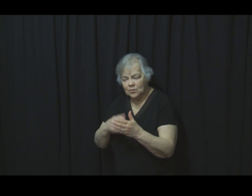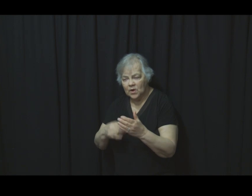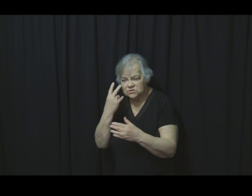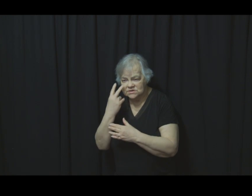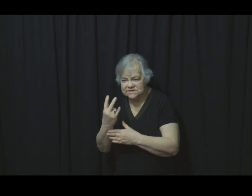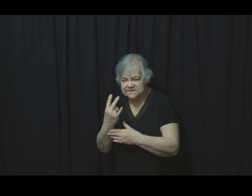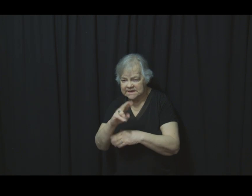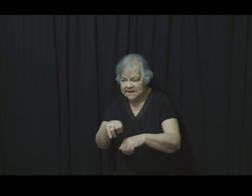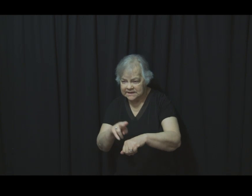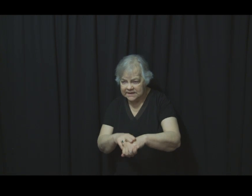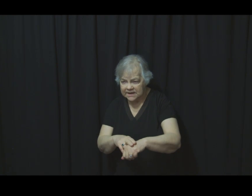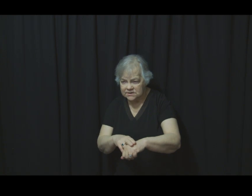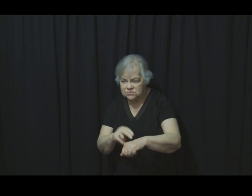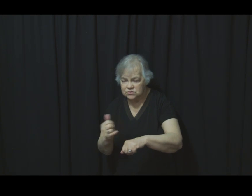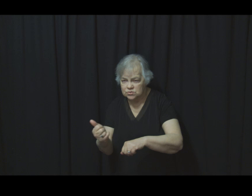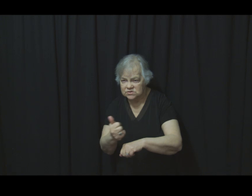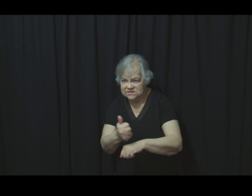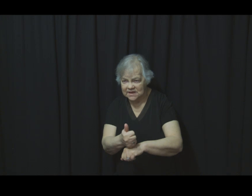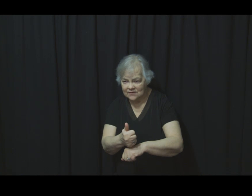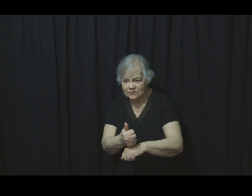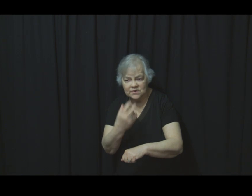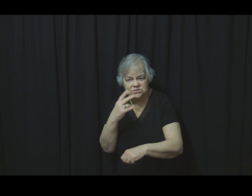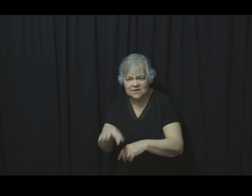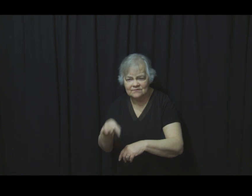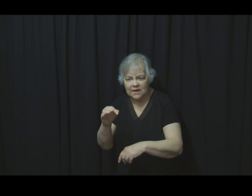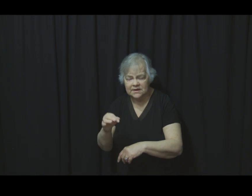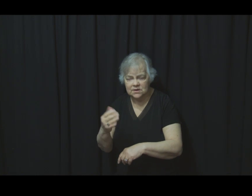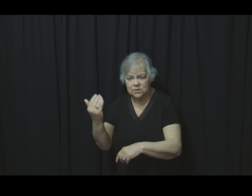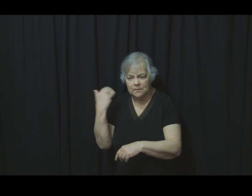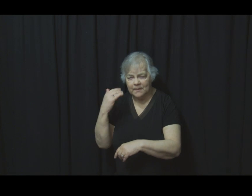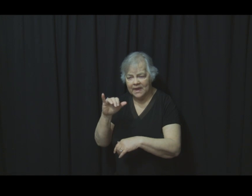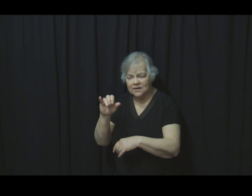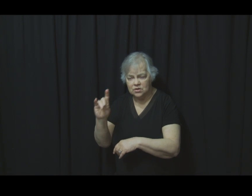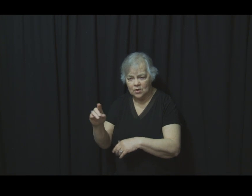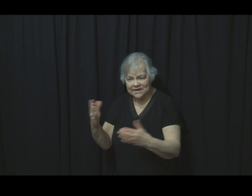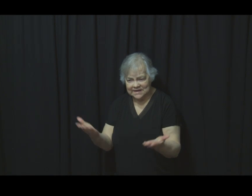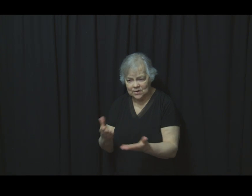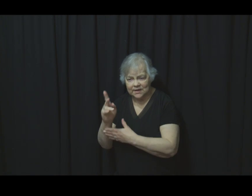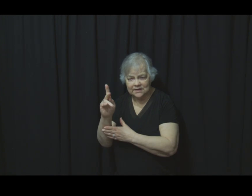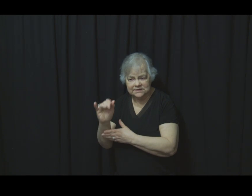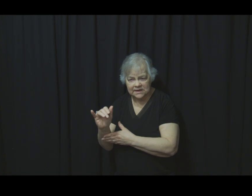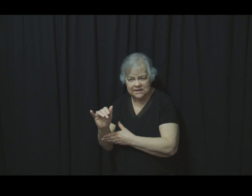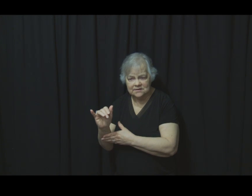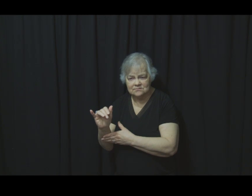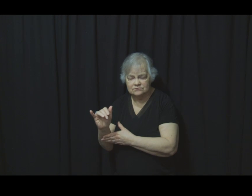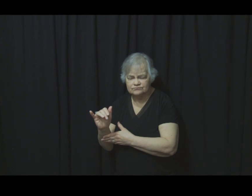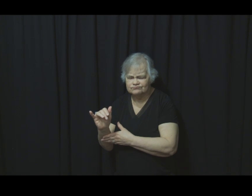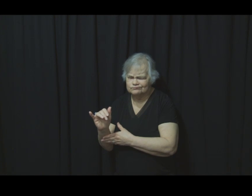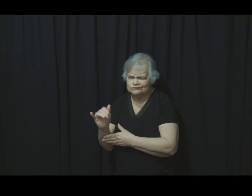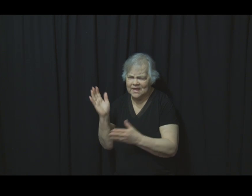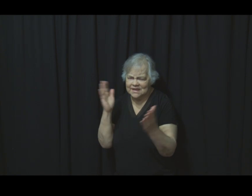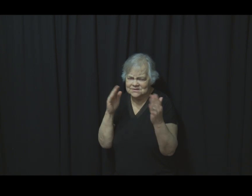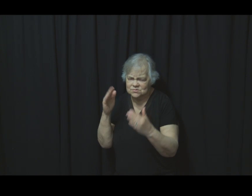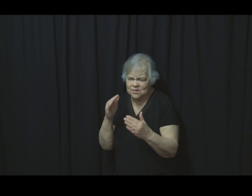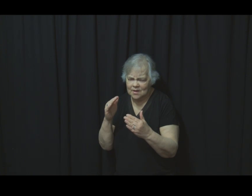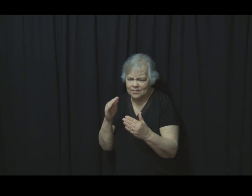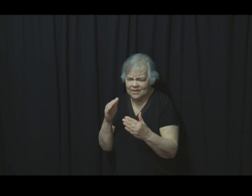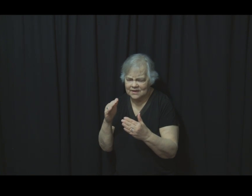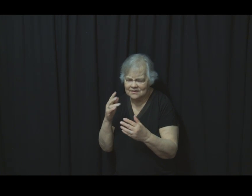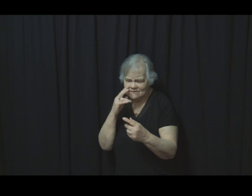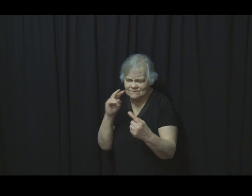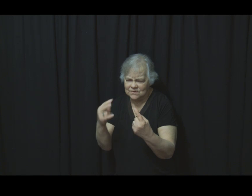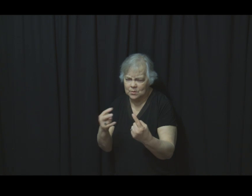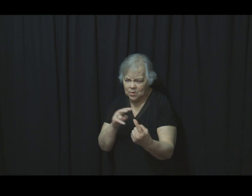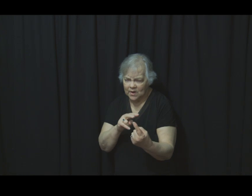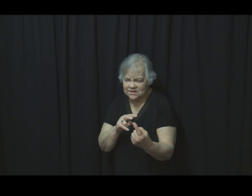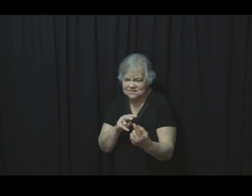what you can find literally in your backyard in Kentucky. It's a troubling and unsettling point of view, and it's